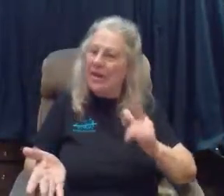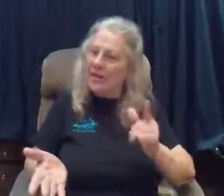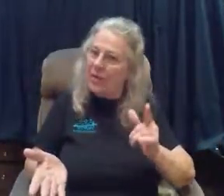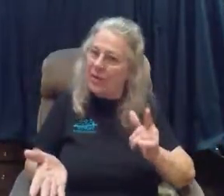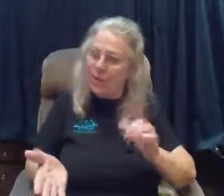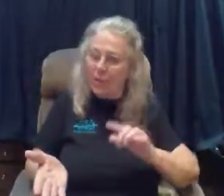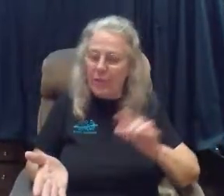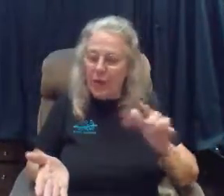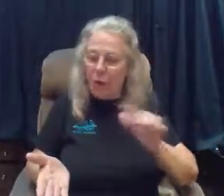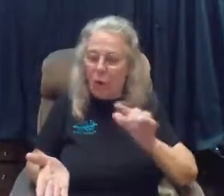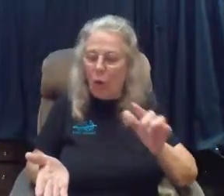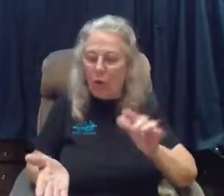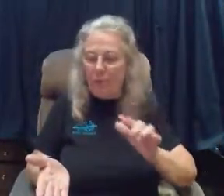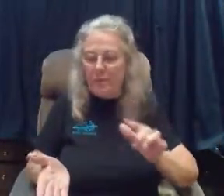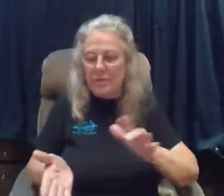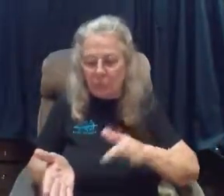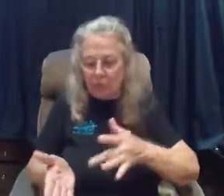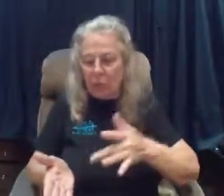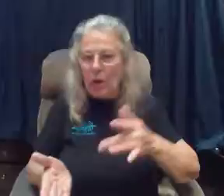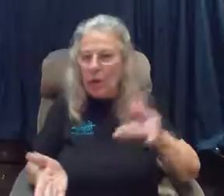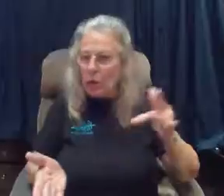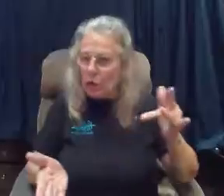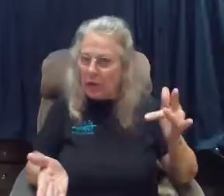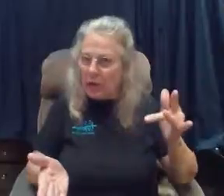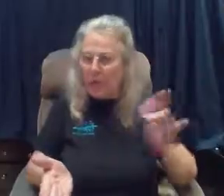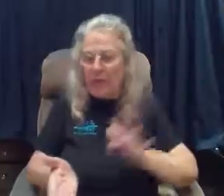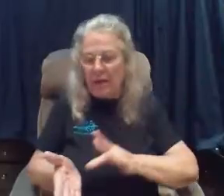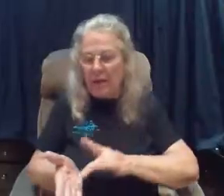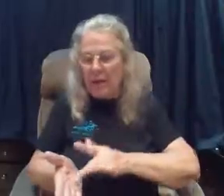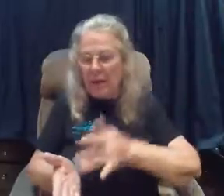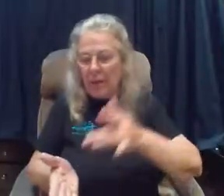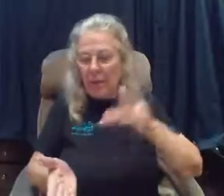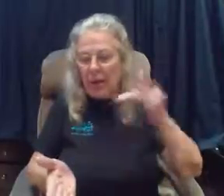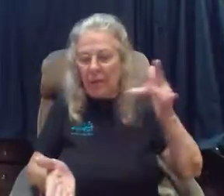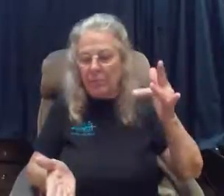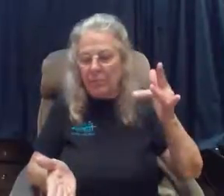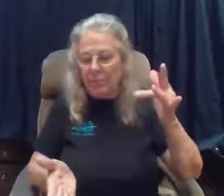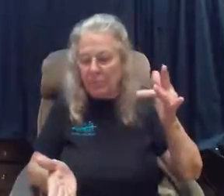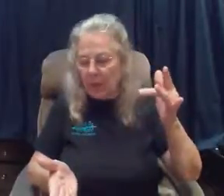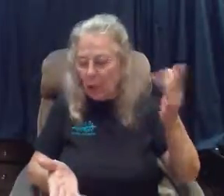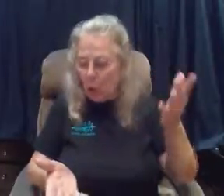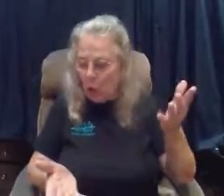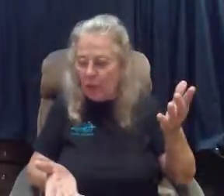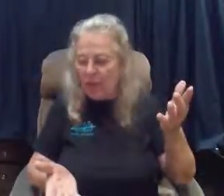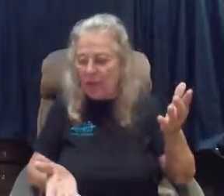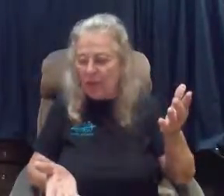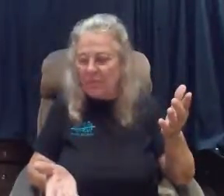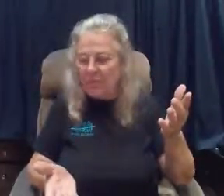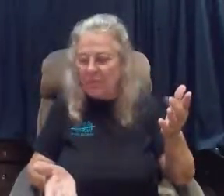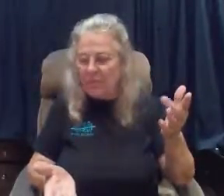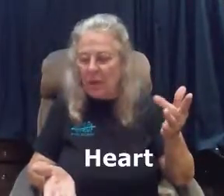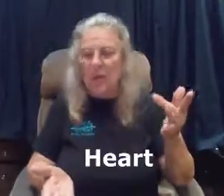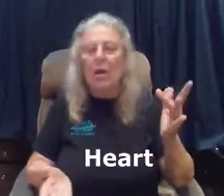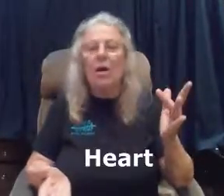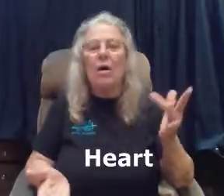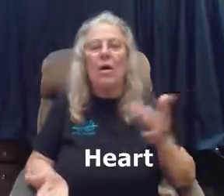again, that, remember that glorious. So you're going to have that coming up and out. Glowing, the same thing.